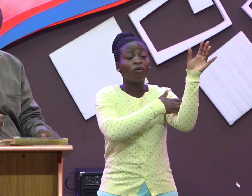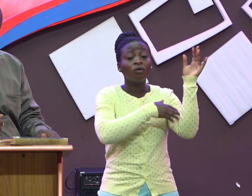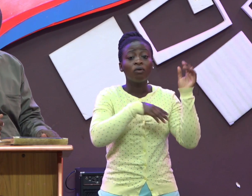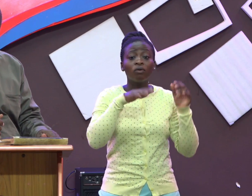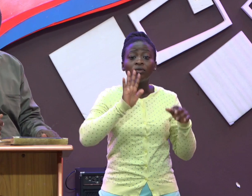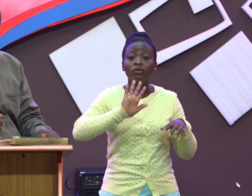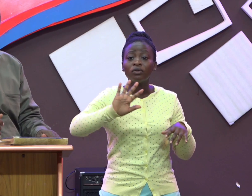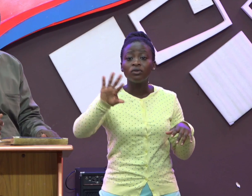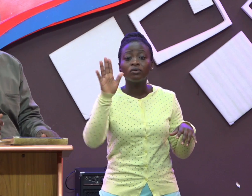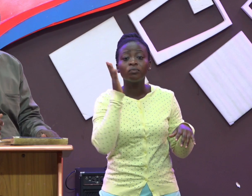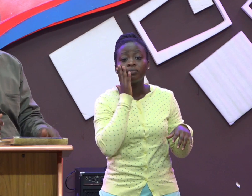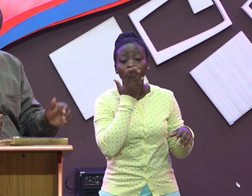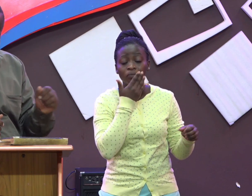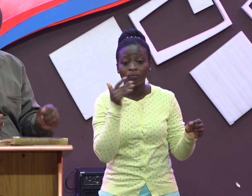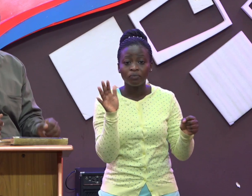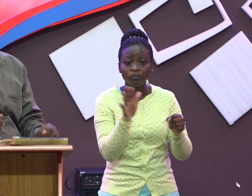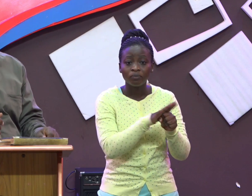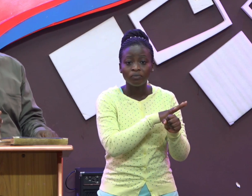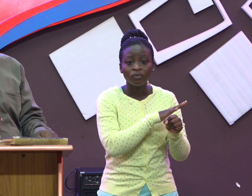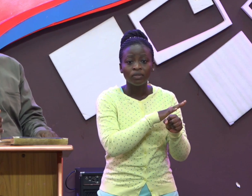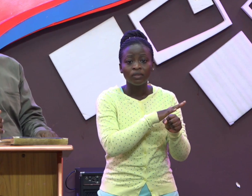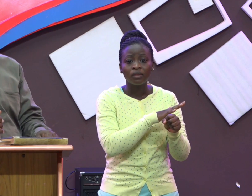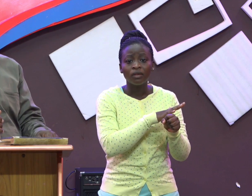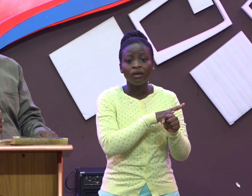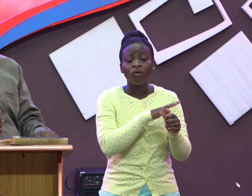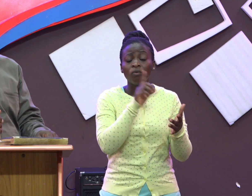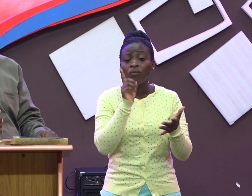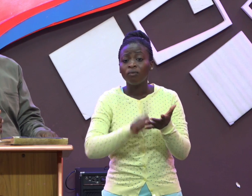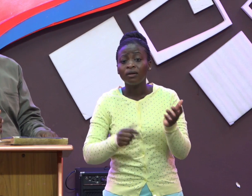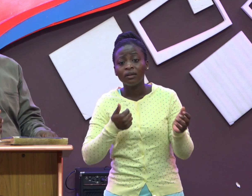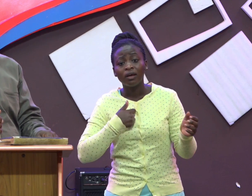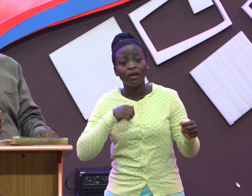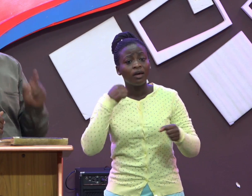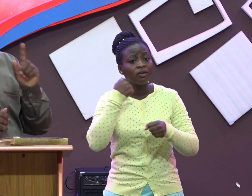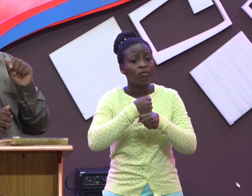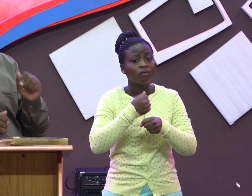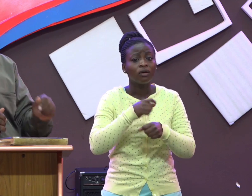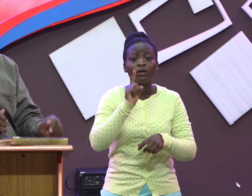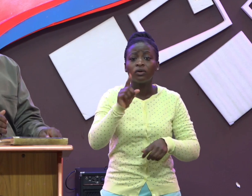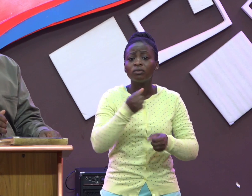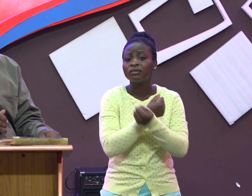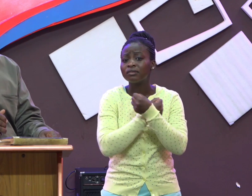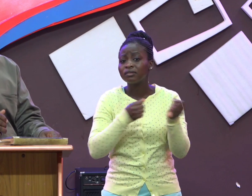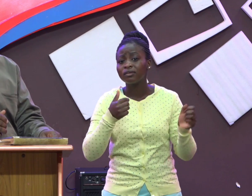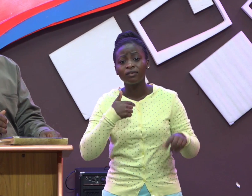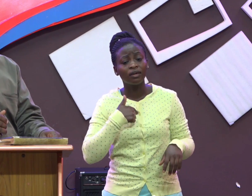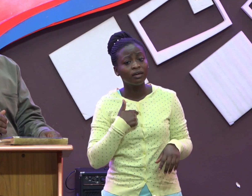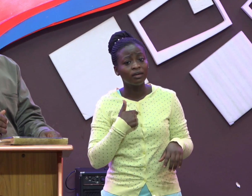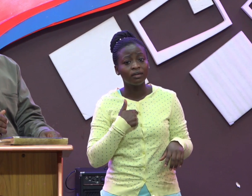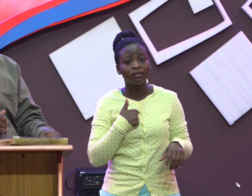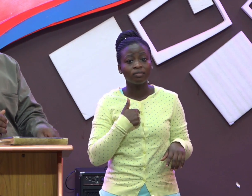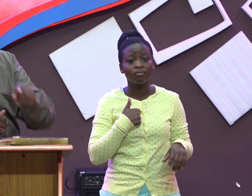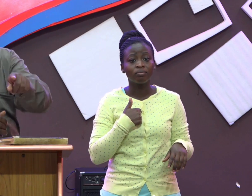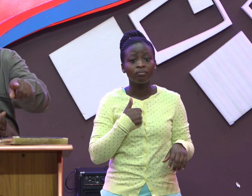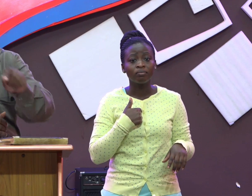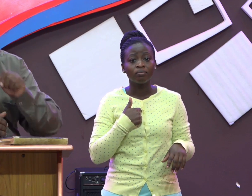you're full of mercy and grace. What did I do so that you save me? What did I do so that you